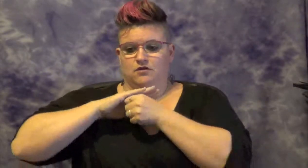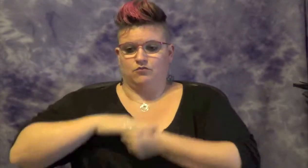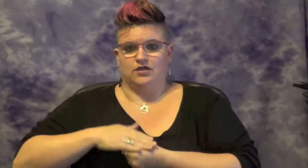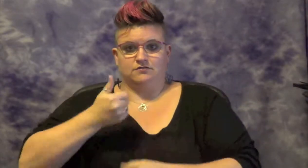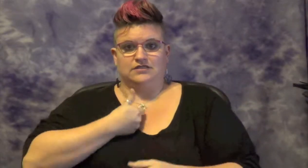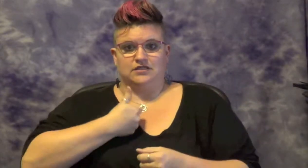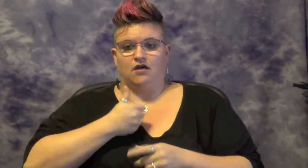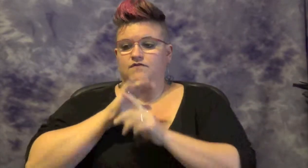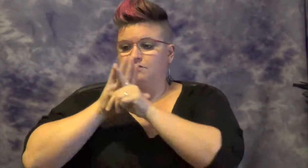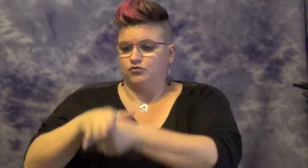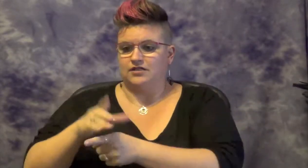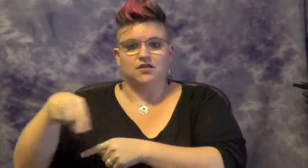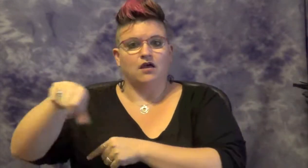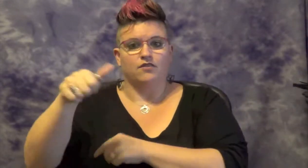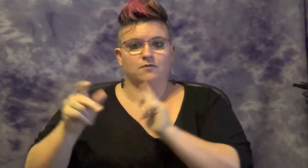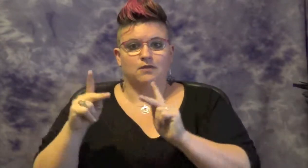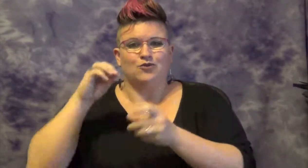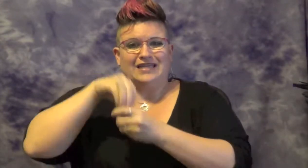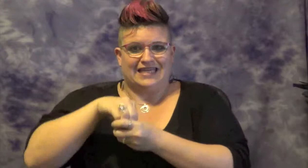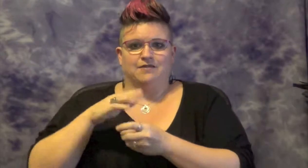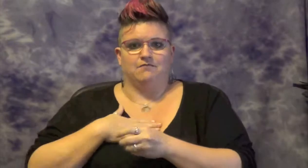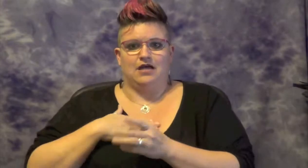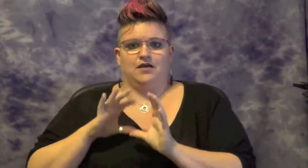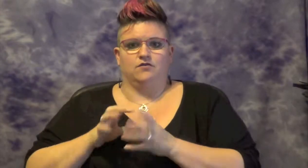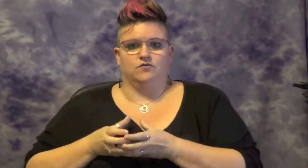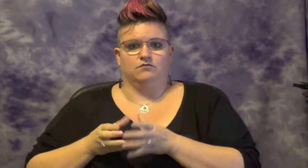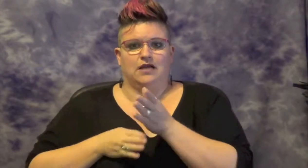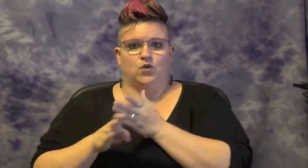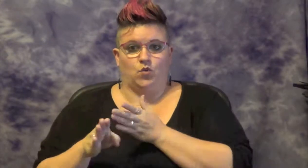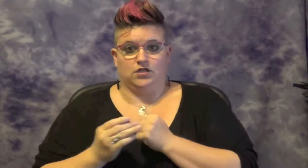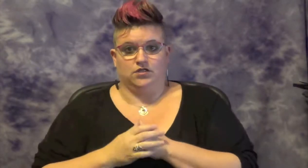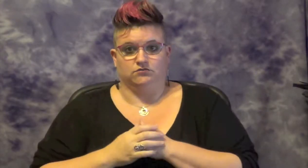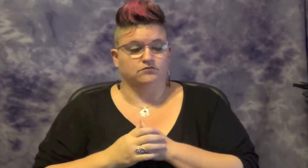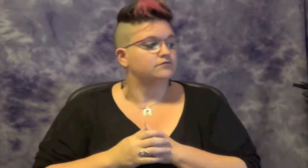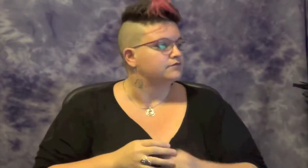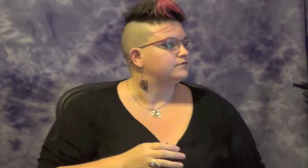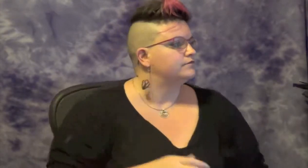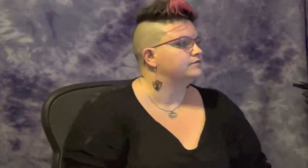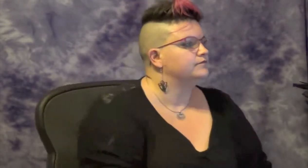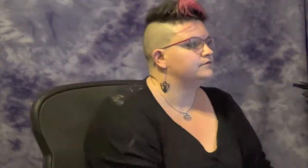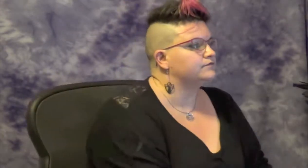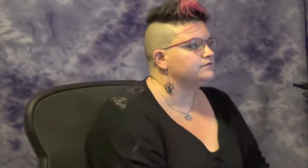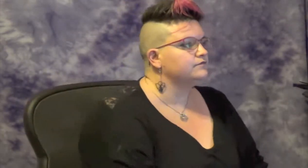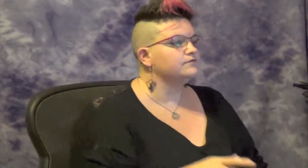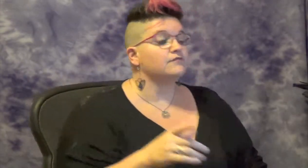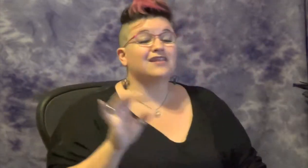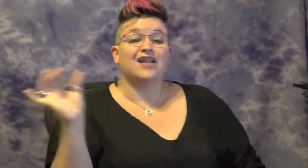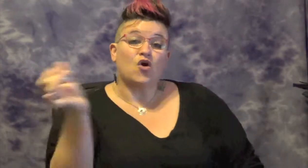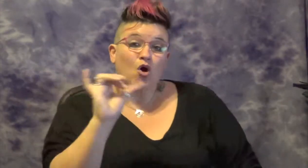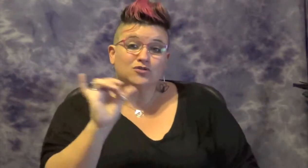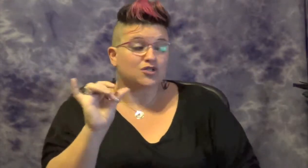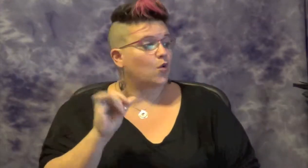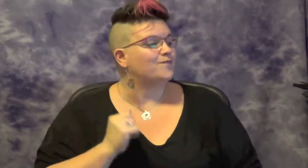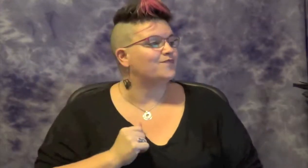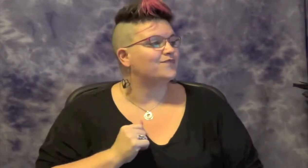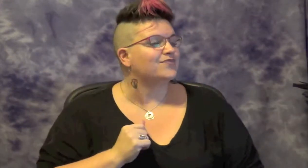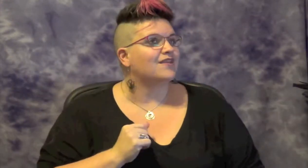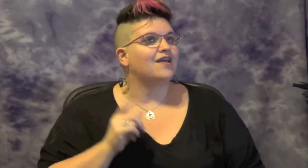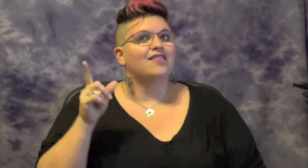opportunities, and since I'm oppressed in my group and other people in my group and my cohort are also oppressed, so therefore I believe in